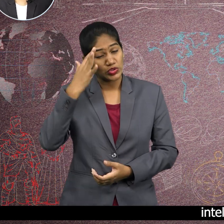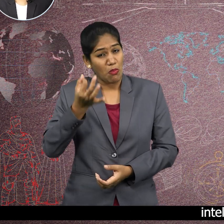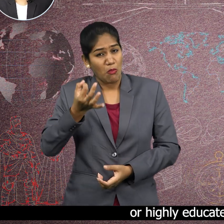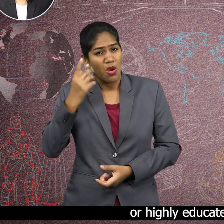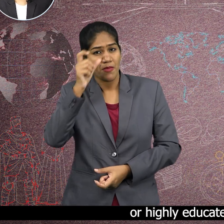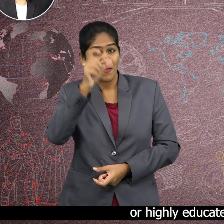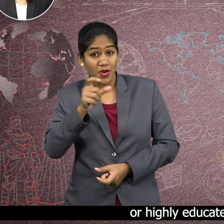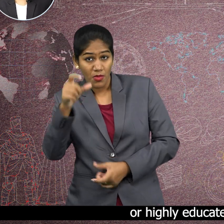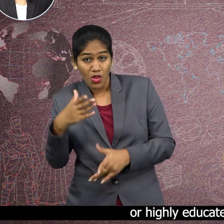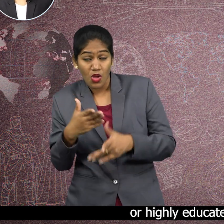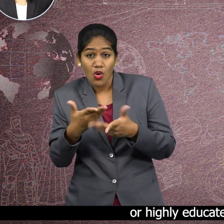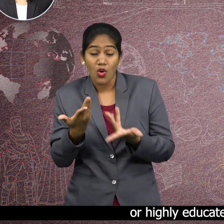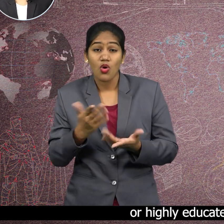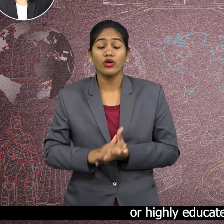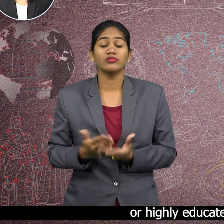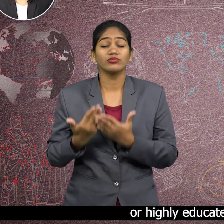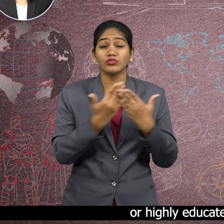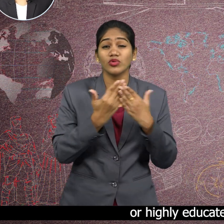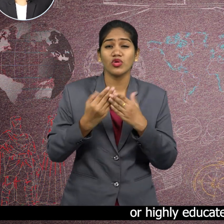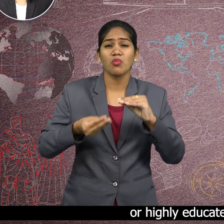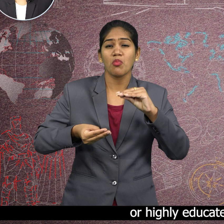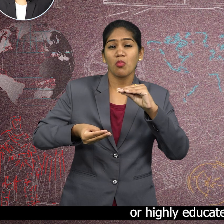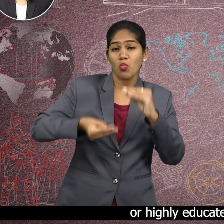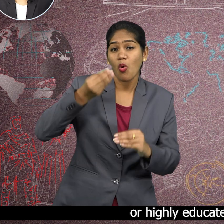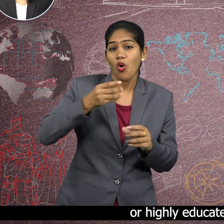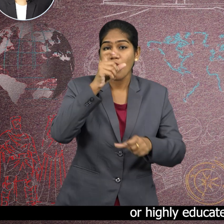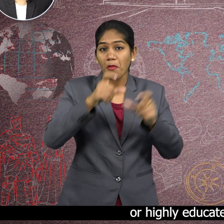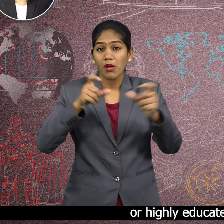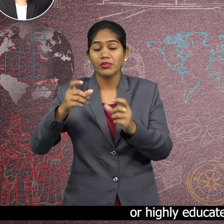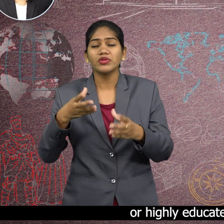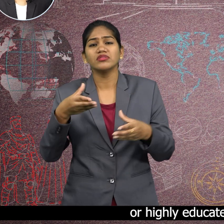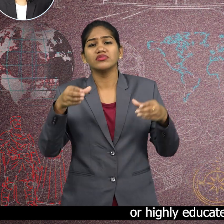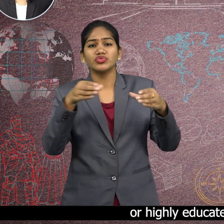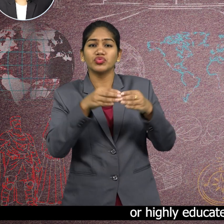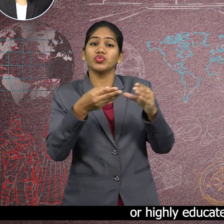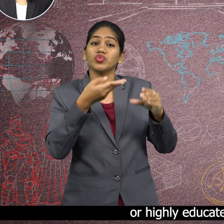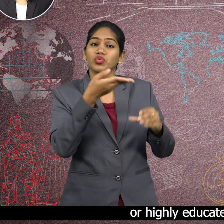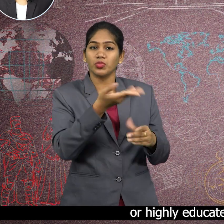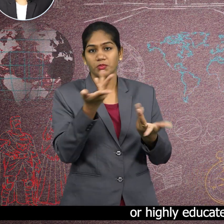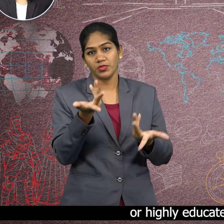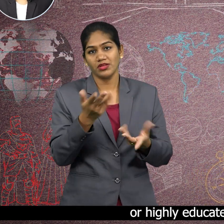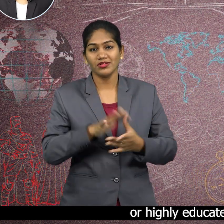intellectuals or highly educated people as a group,